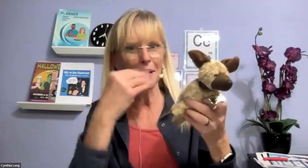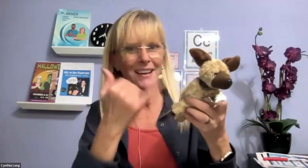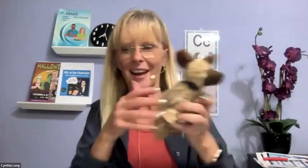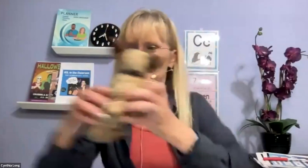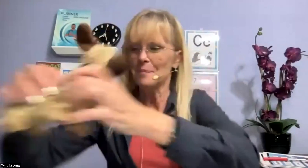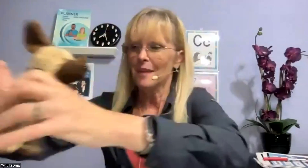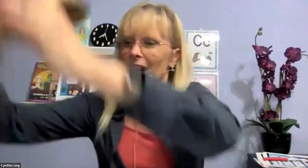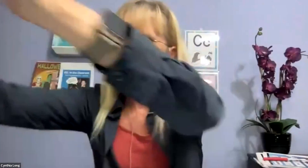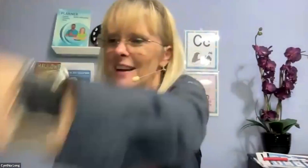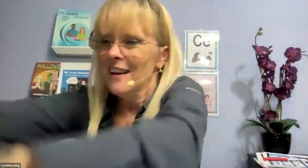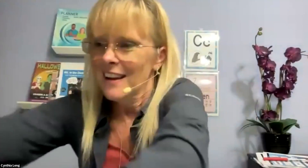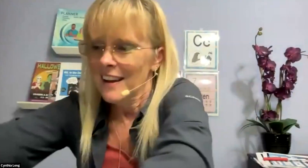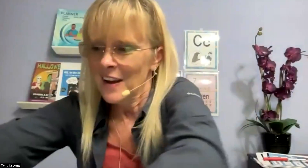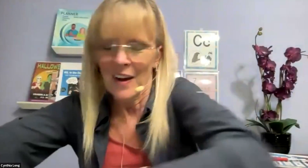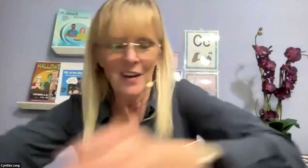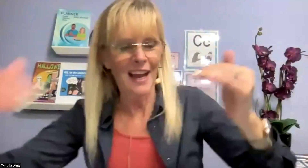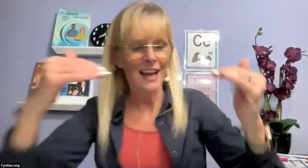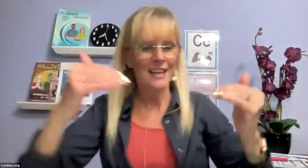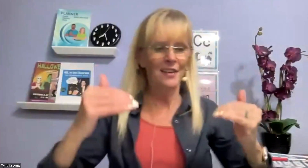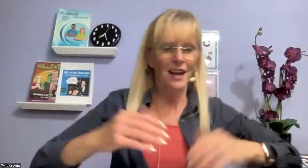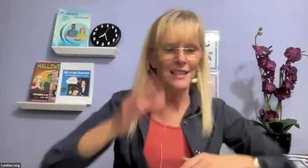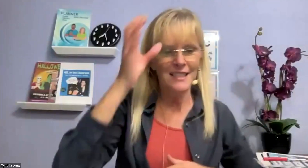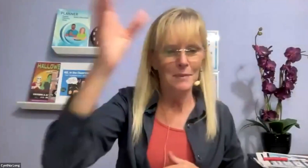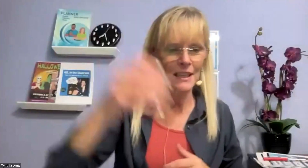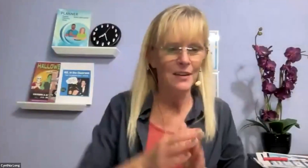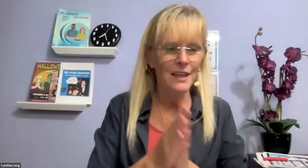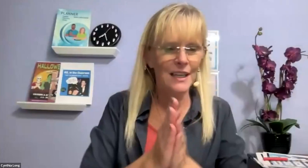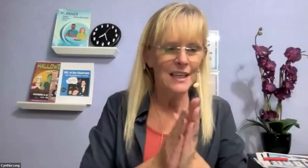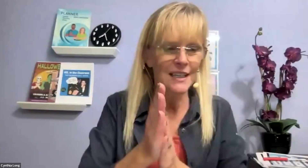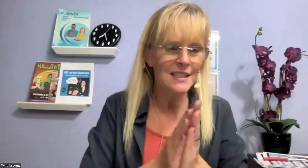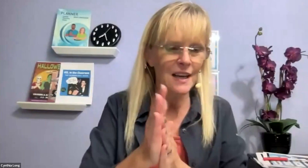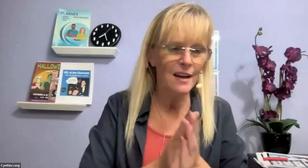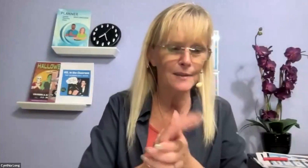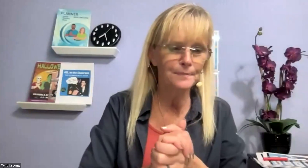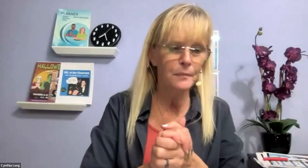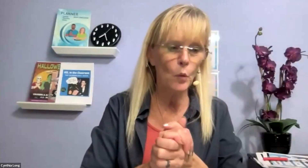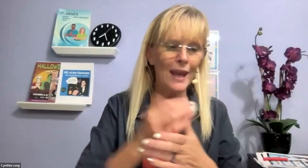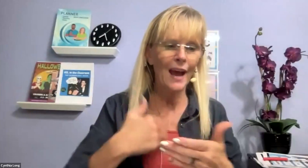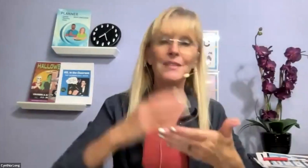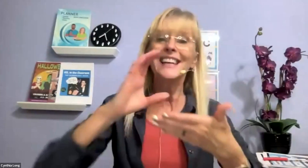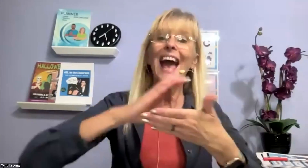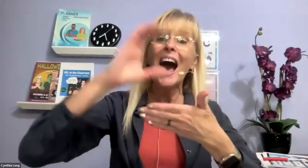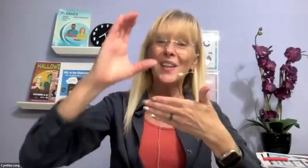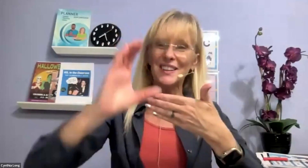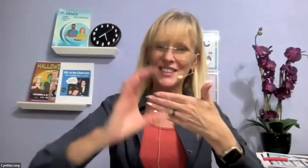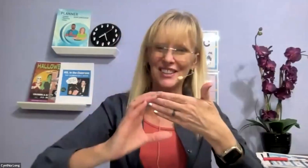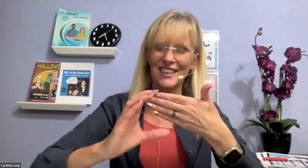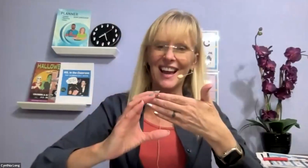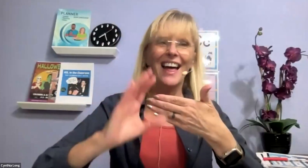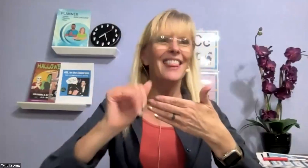bed now. Okay. Another concept here is we have the calendar. That